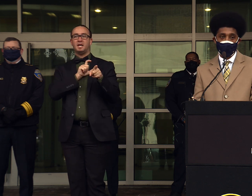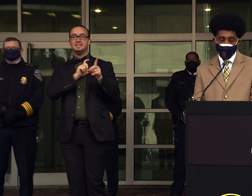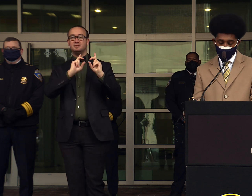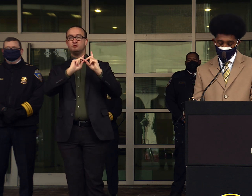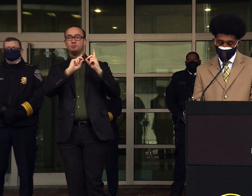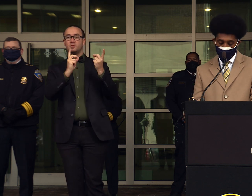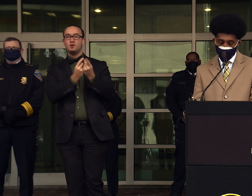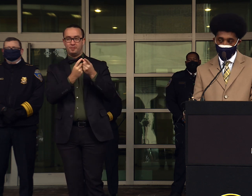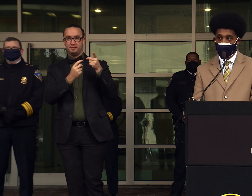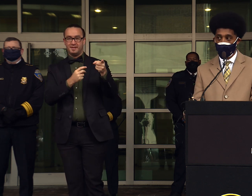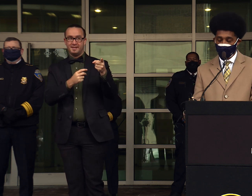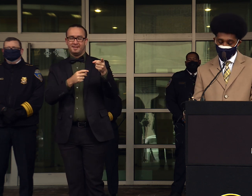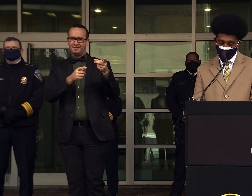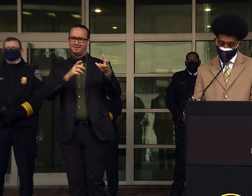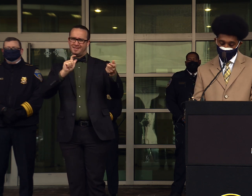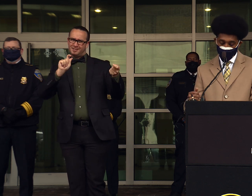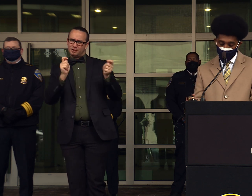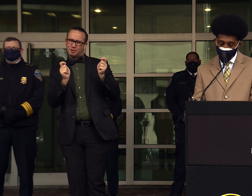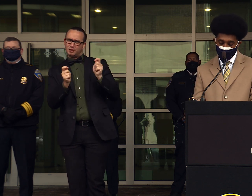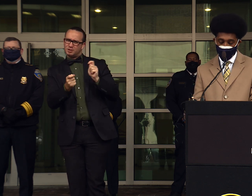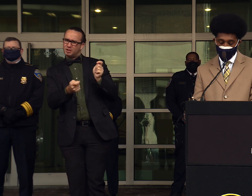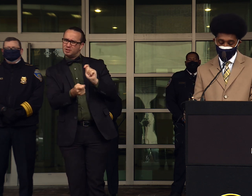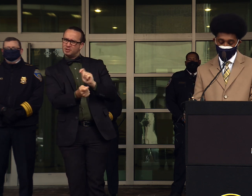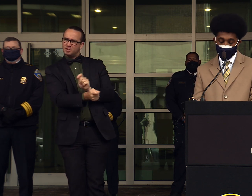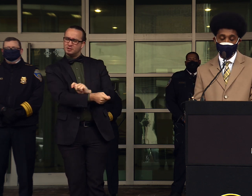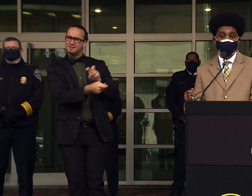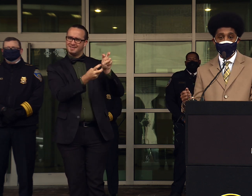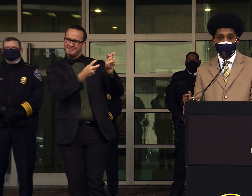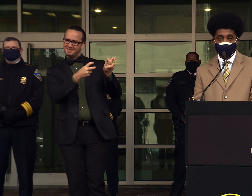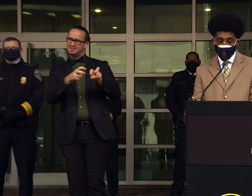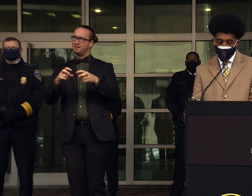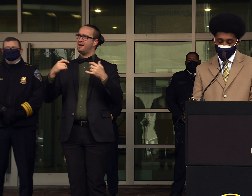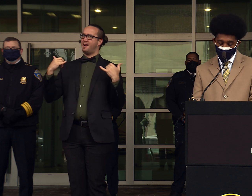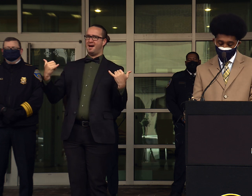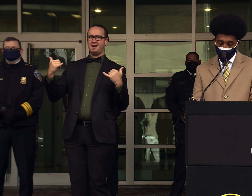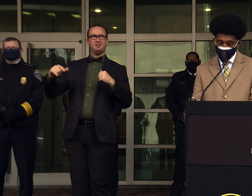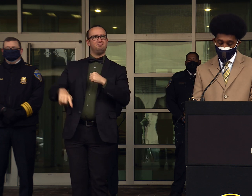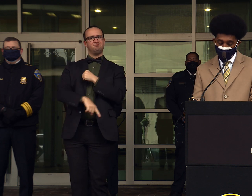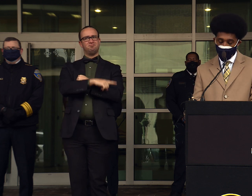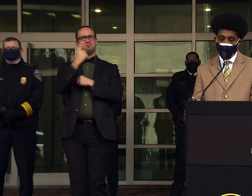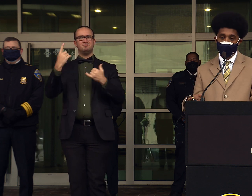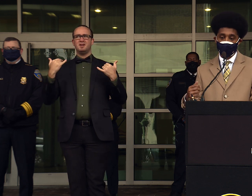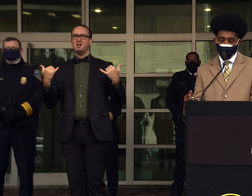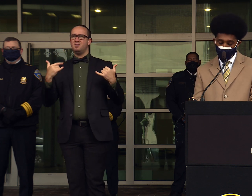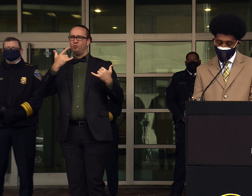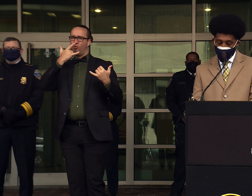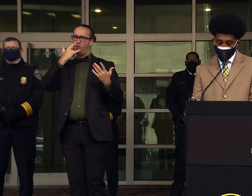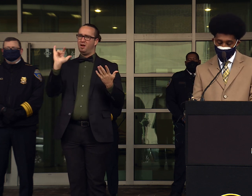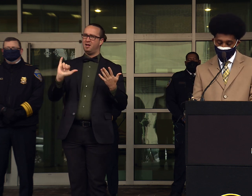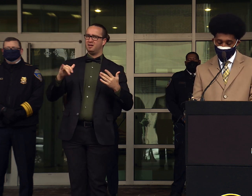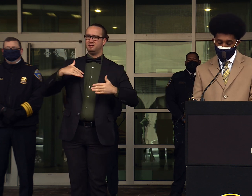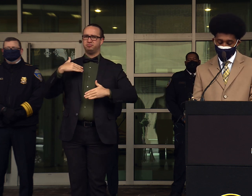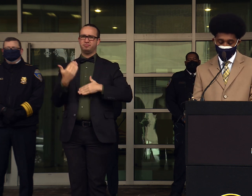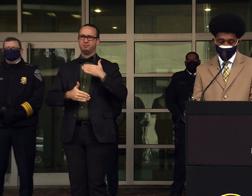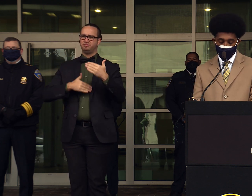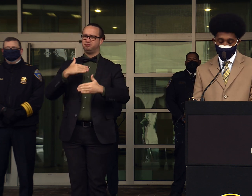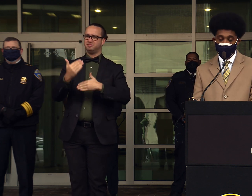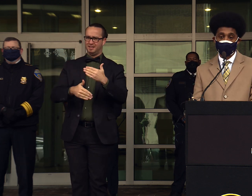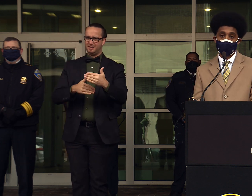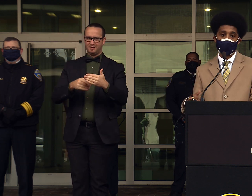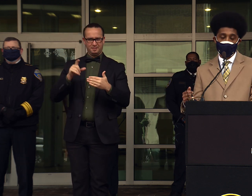a commitment to providing our officers with the tools and resources that they need to do their jobs, and a complete dedication